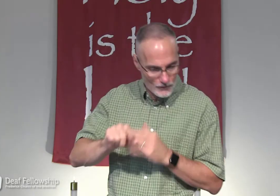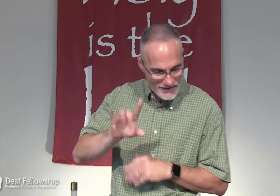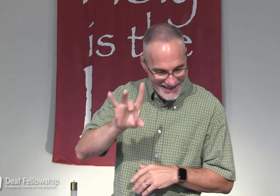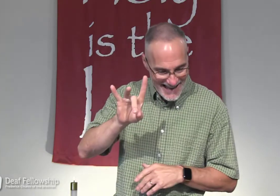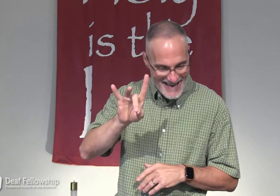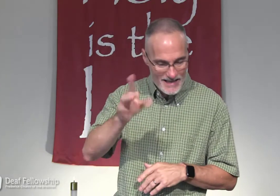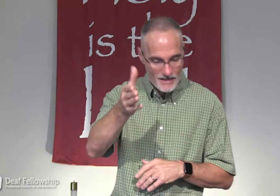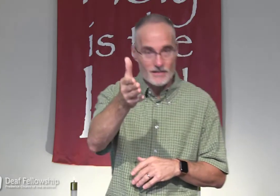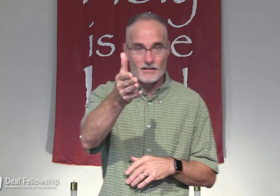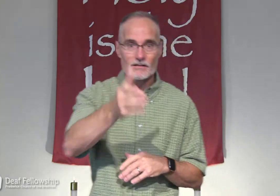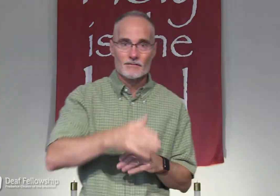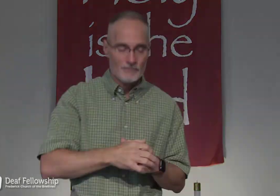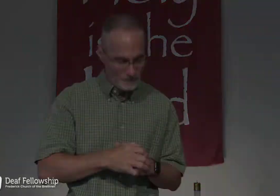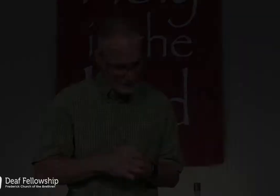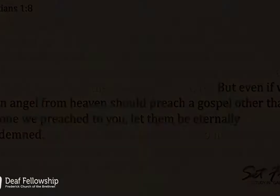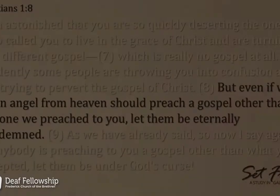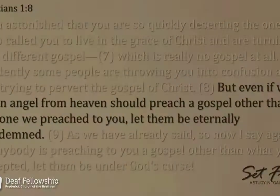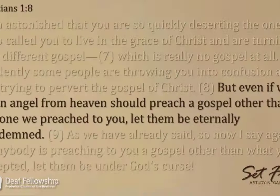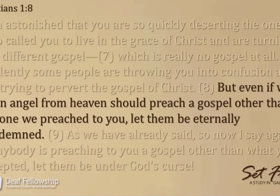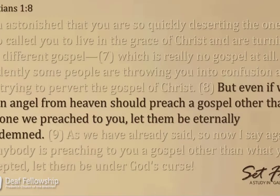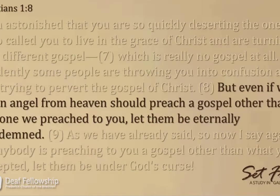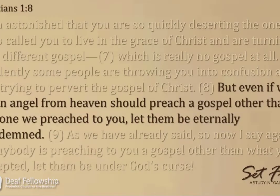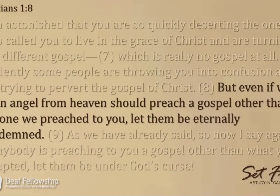And that's why Paul wrote in verse 8,